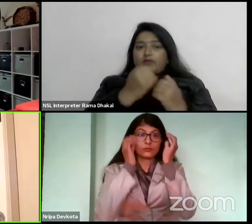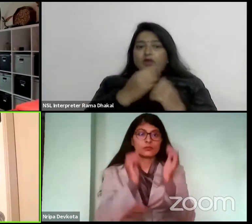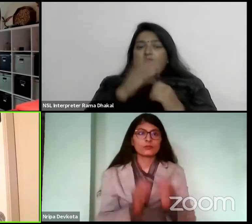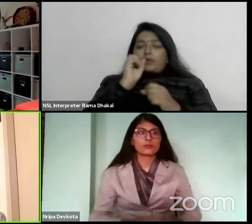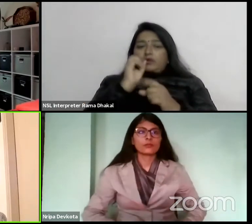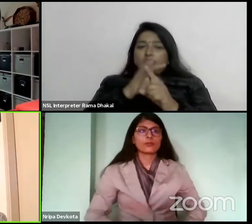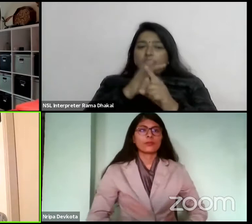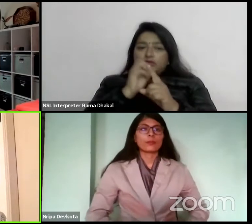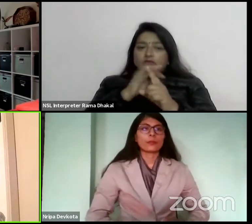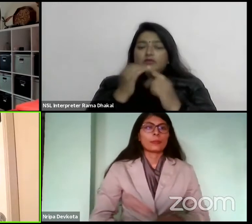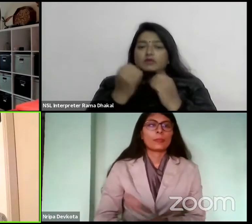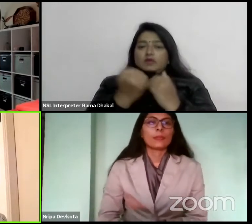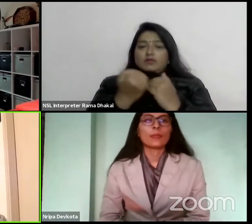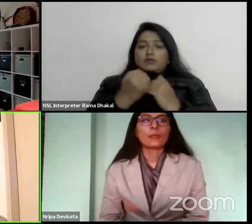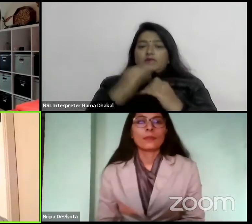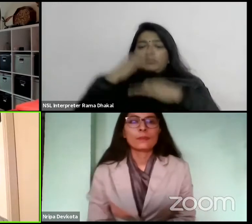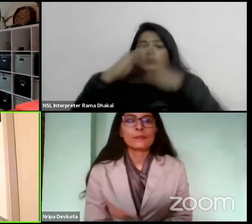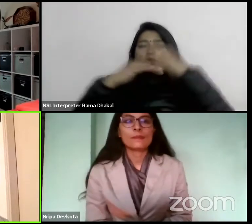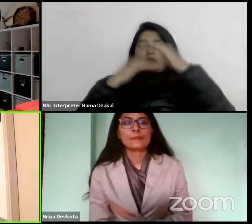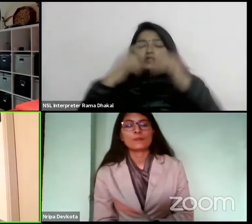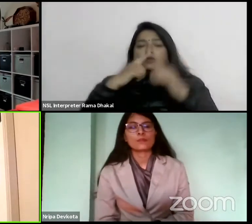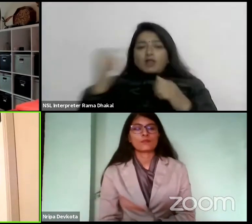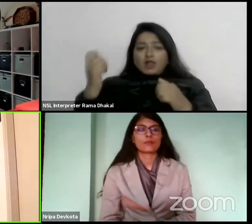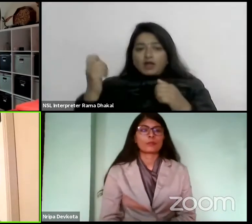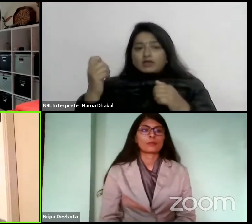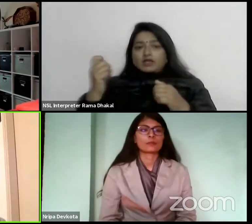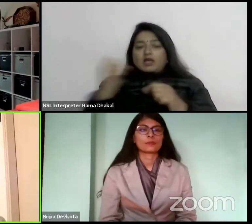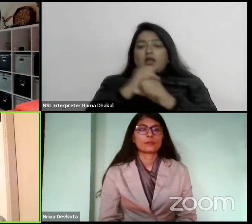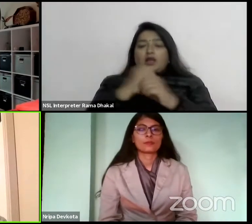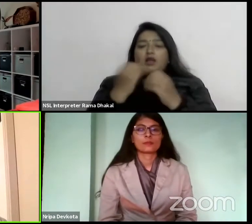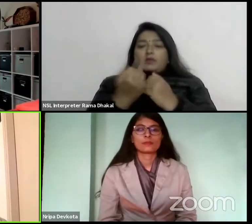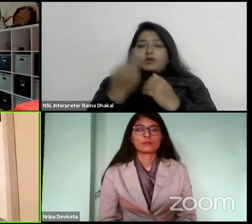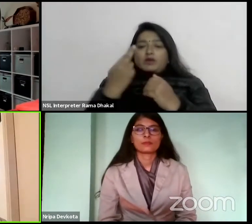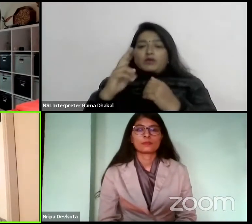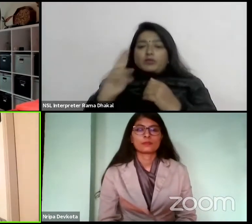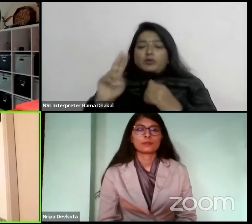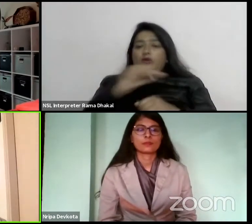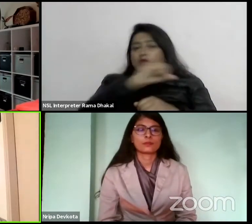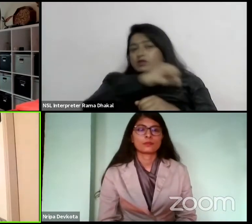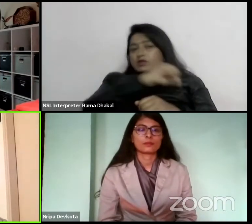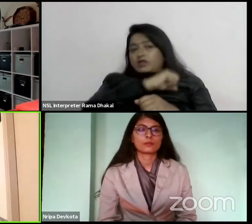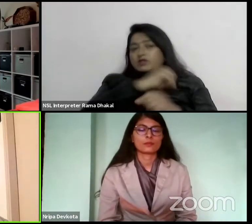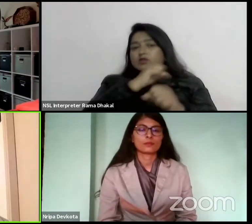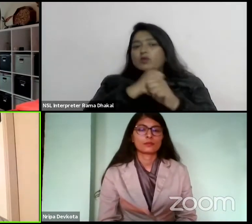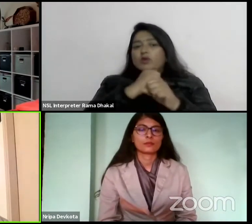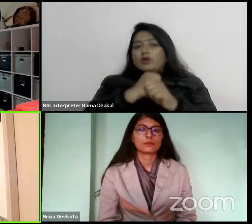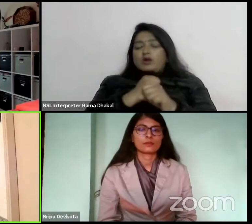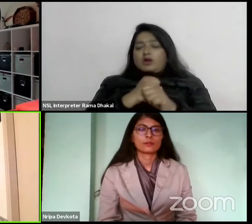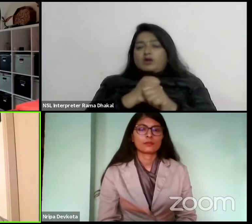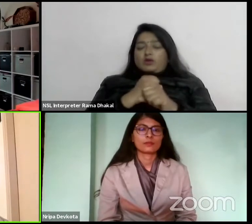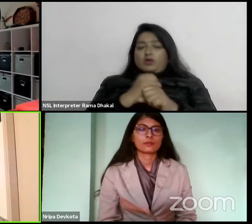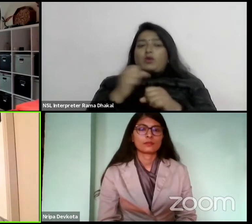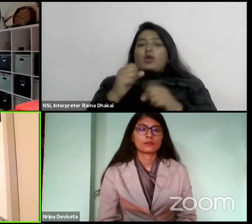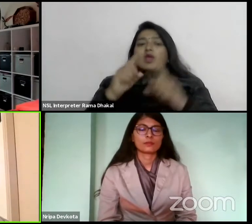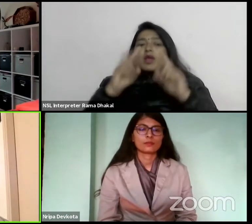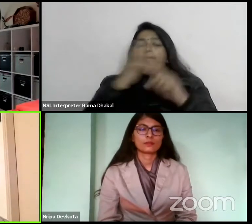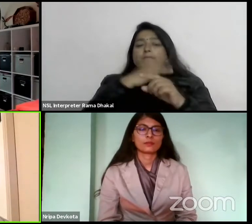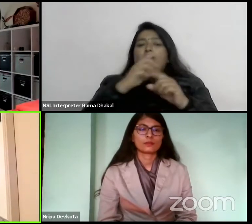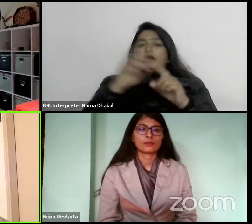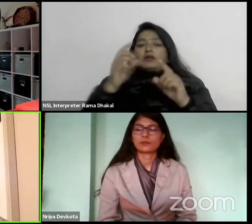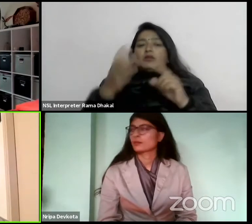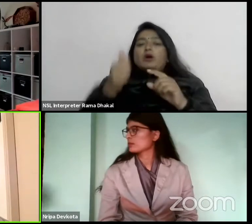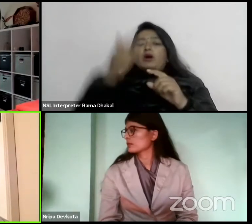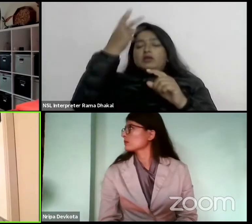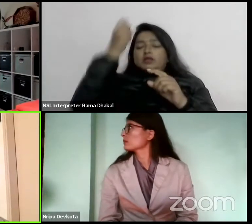for, developing and maintaining services and support for sex workers within a human rights framework. Ruth was one of the founding